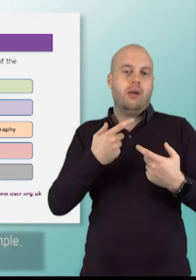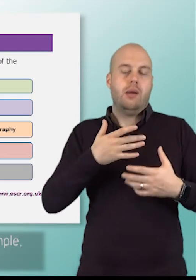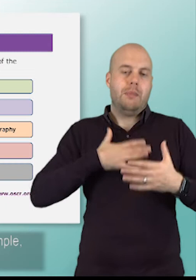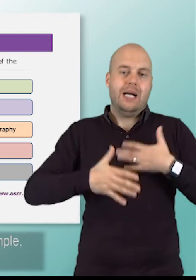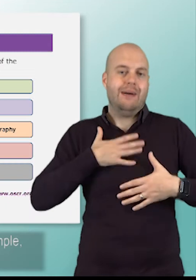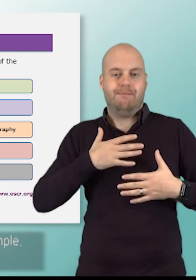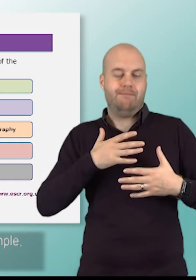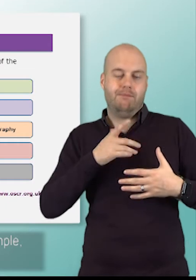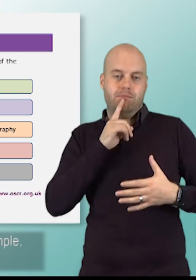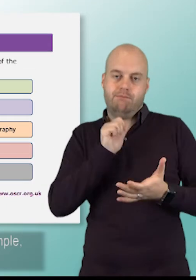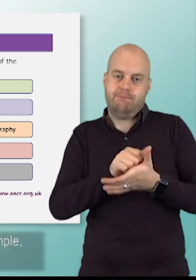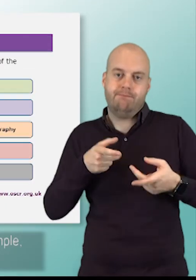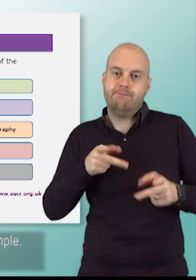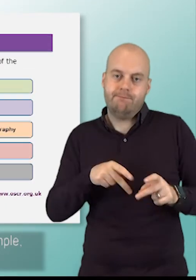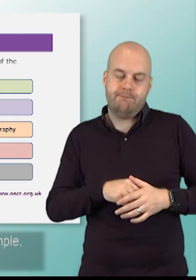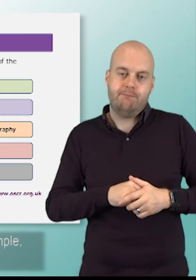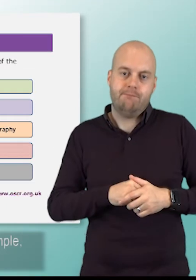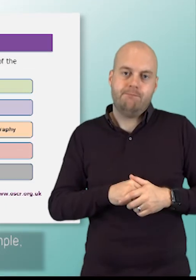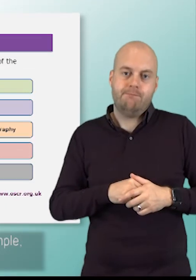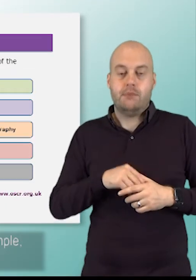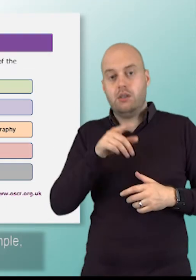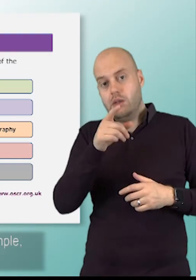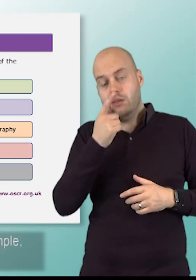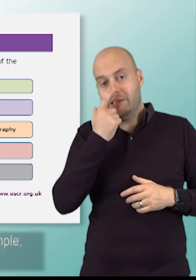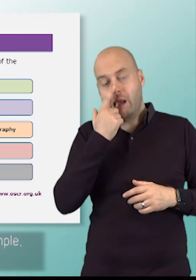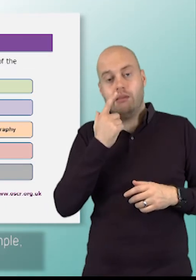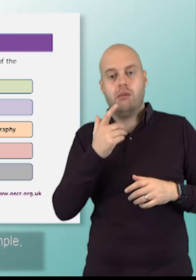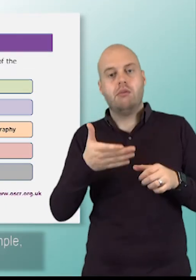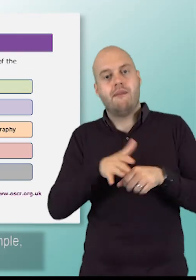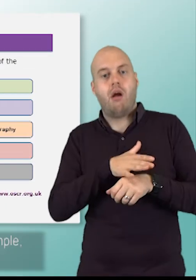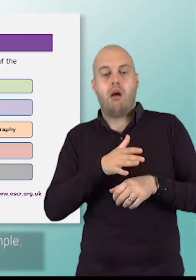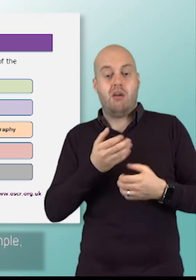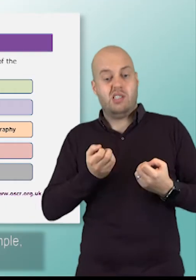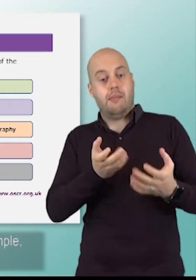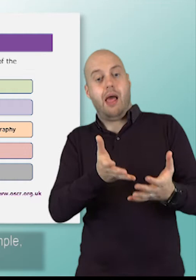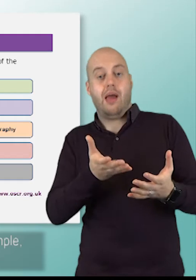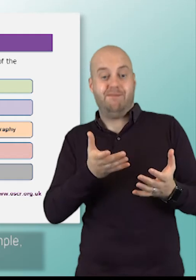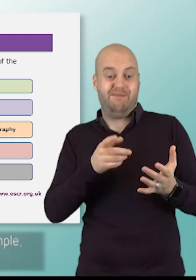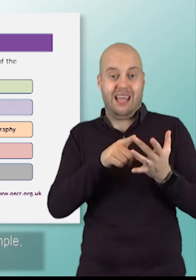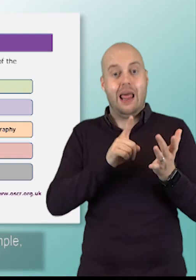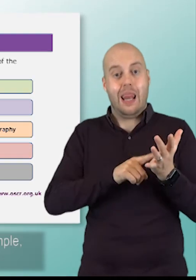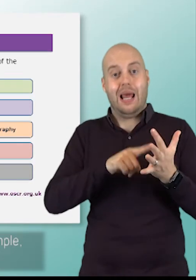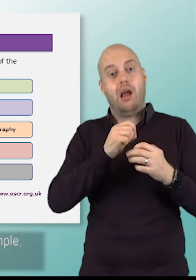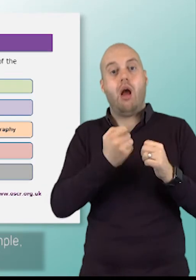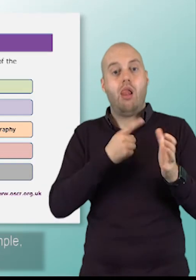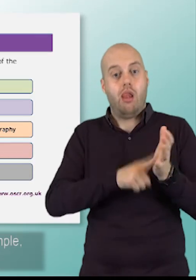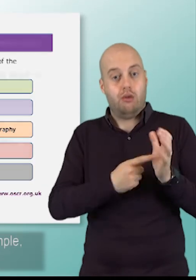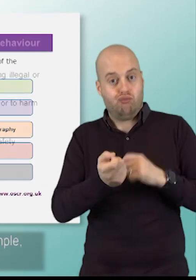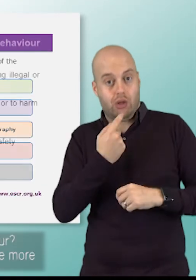behaving in an inappropriate fashion. Can also cover, for example, the supply of illegal and unauthorised